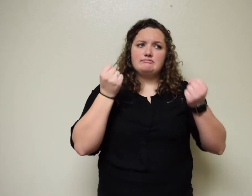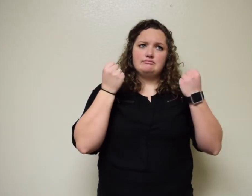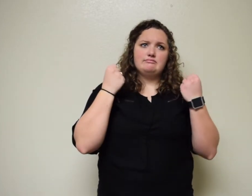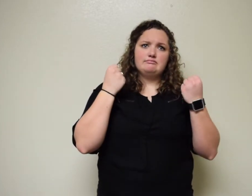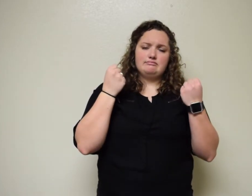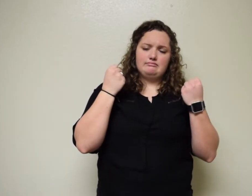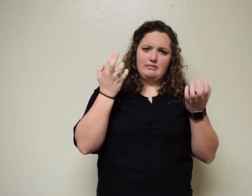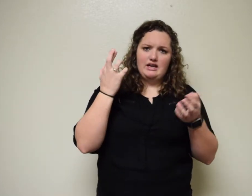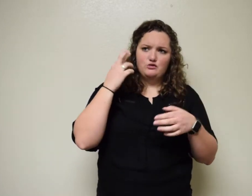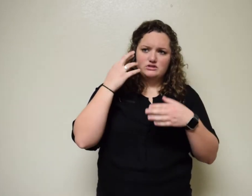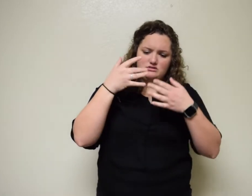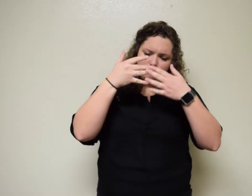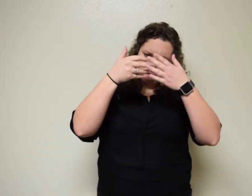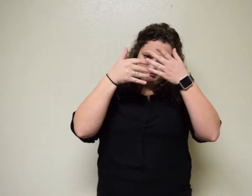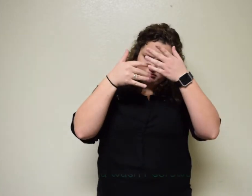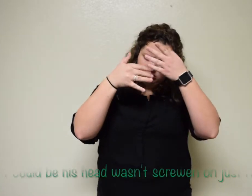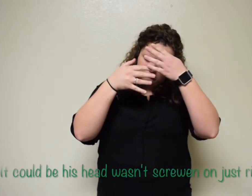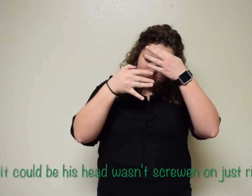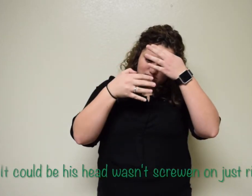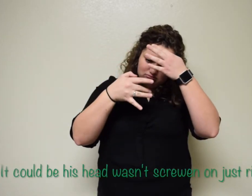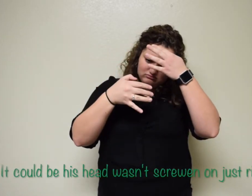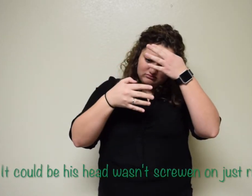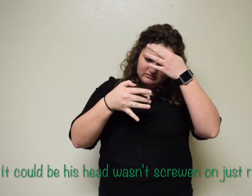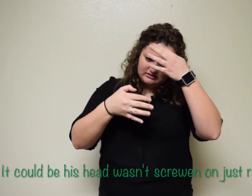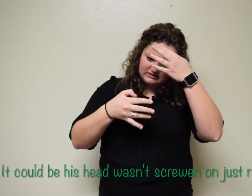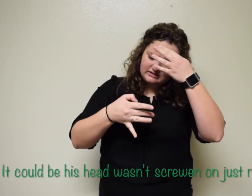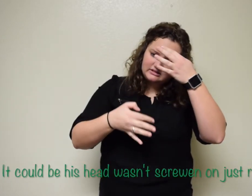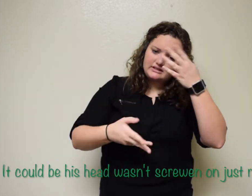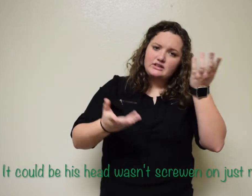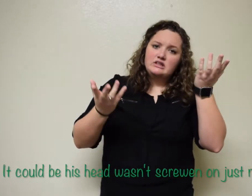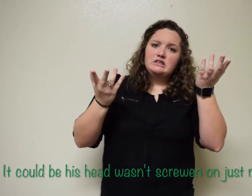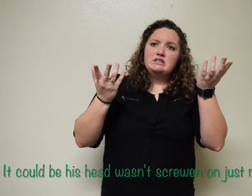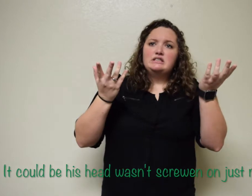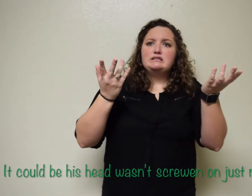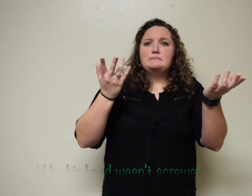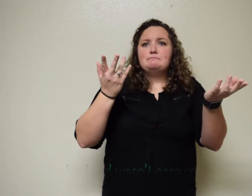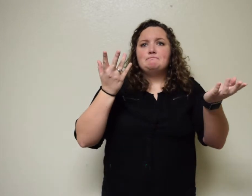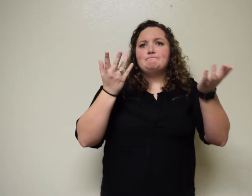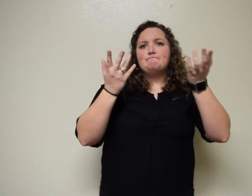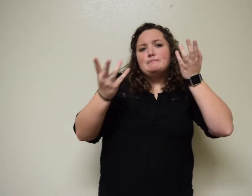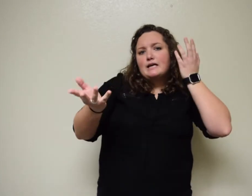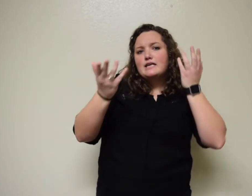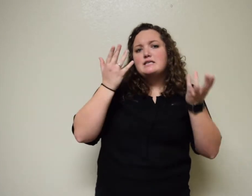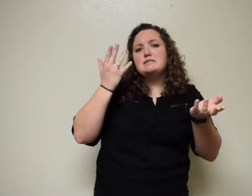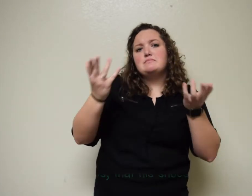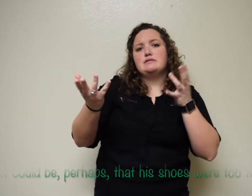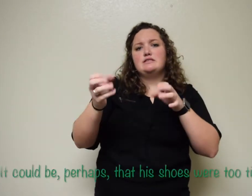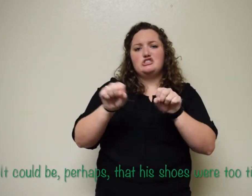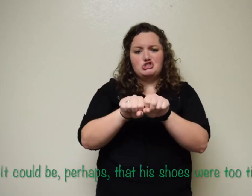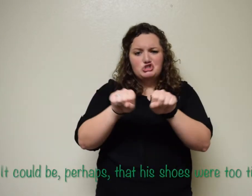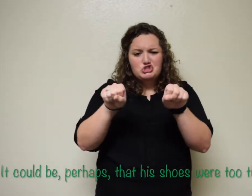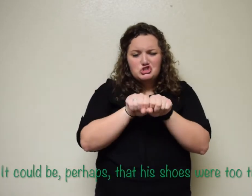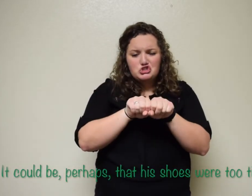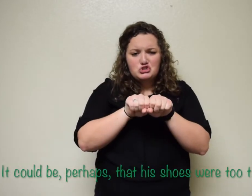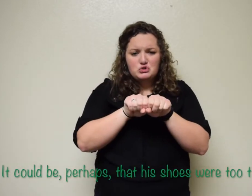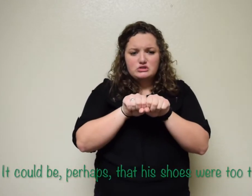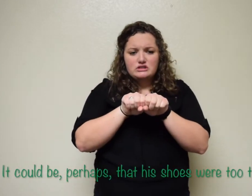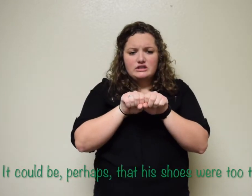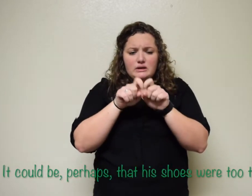It could be his head wasn't screwed on just right. It could be, perhaps, that his shoes